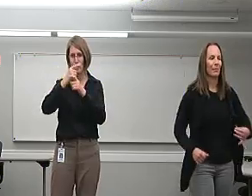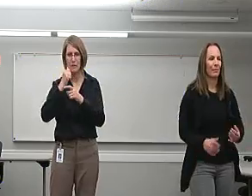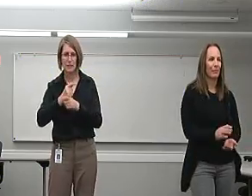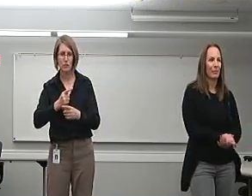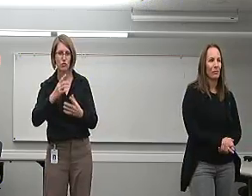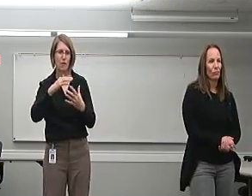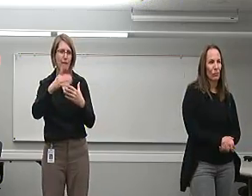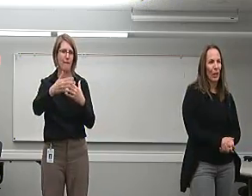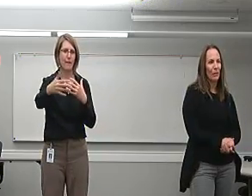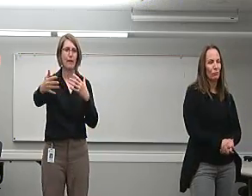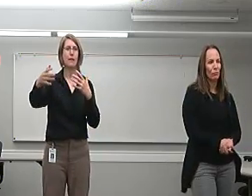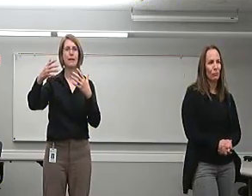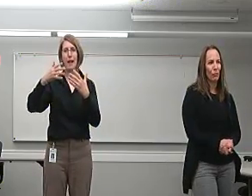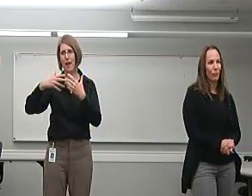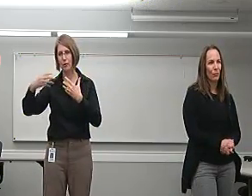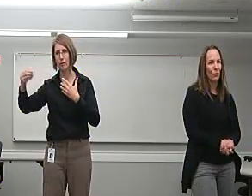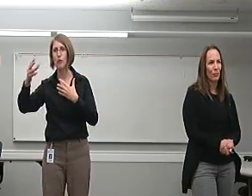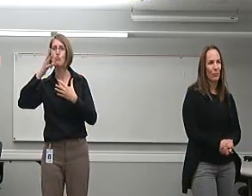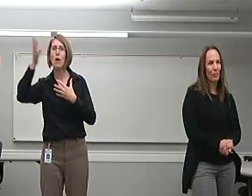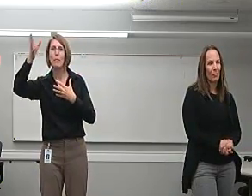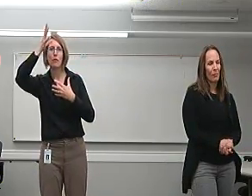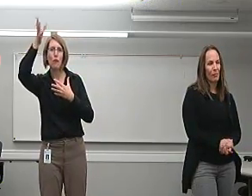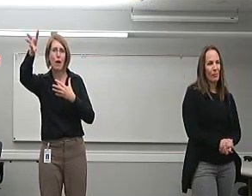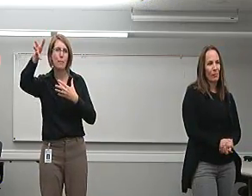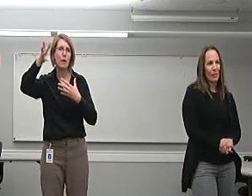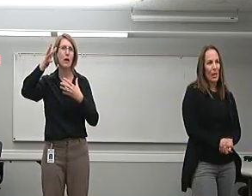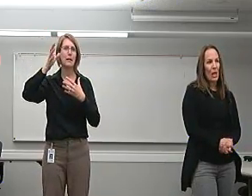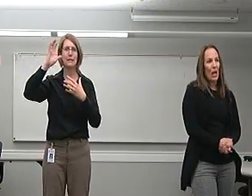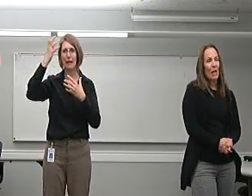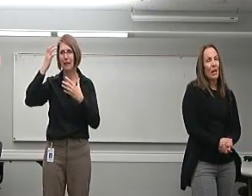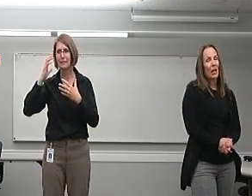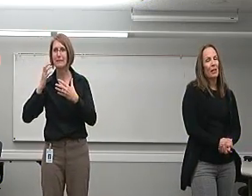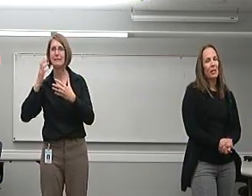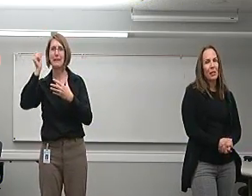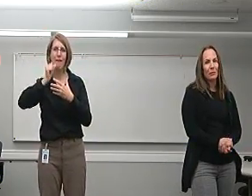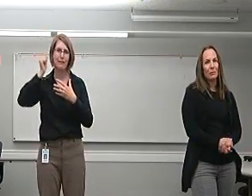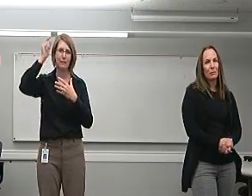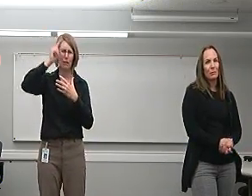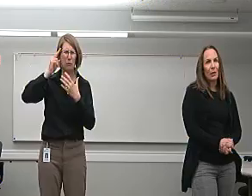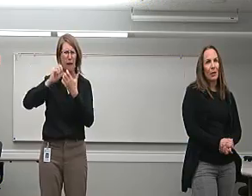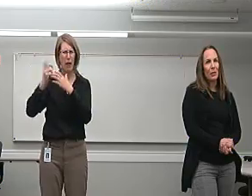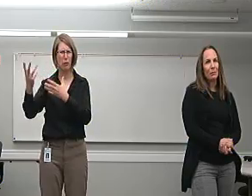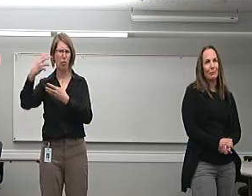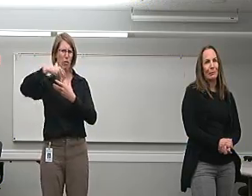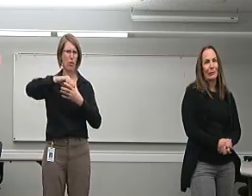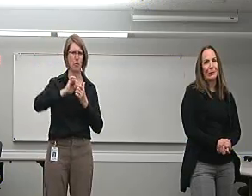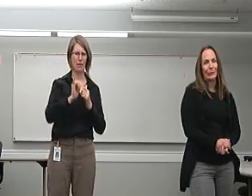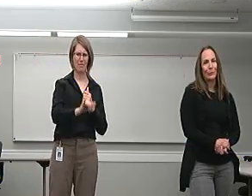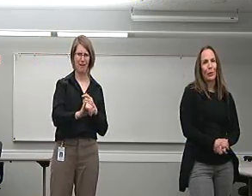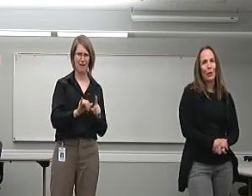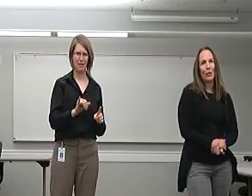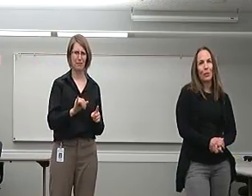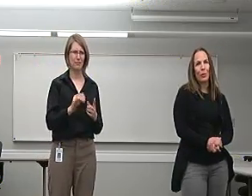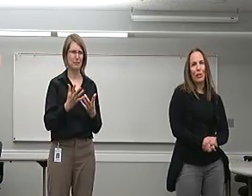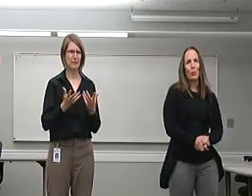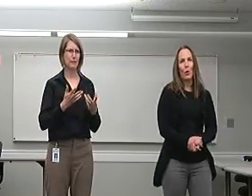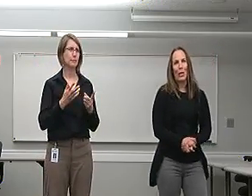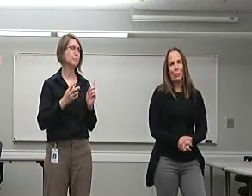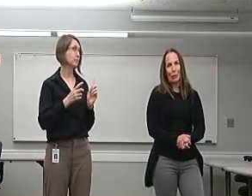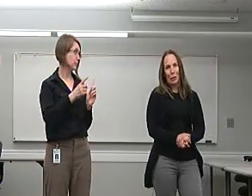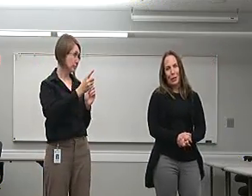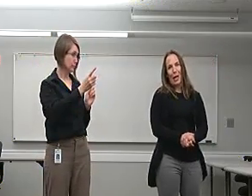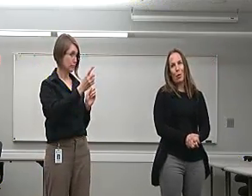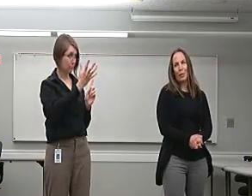Yeah. Grandparents and cousins are so little. So that's a really do you want the spoiler alert on that